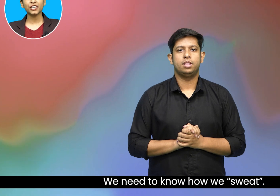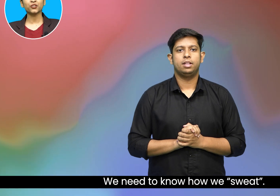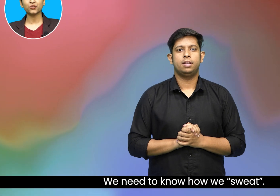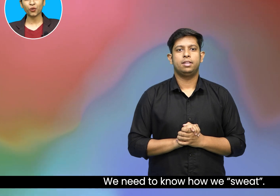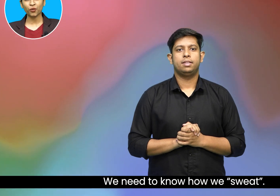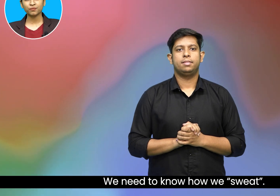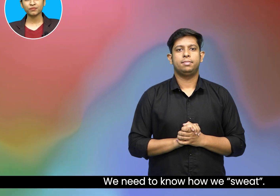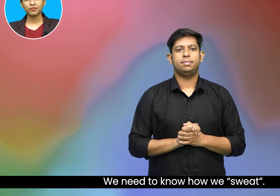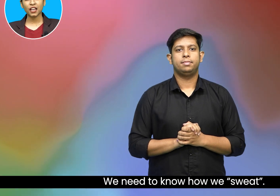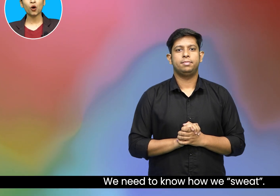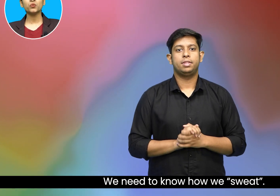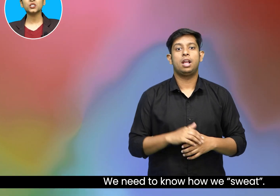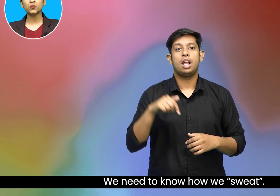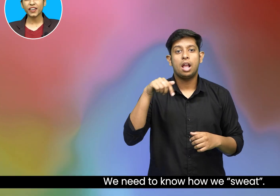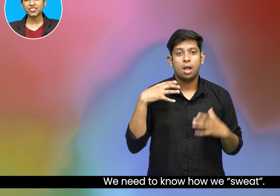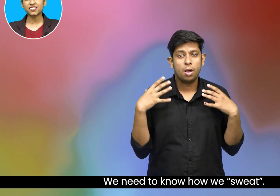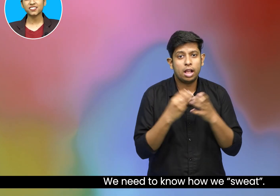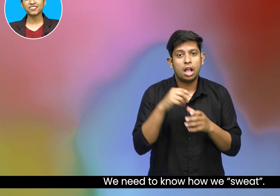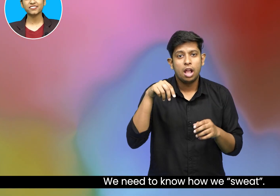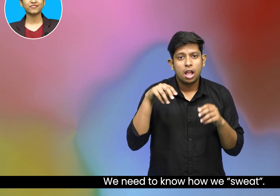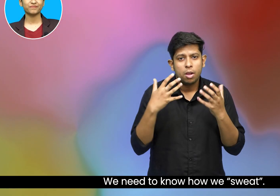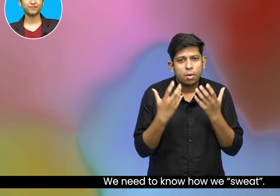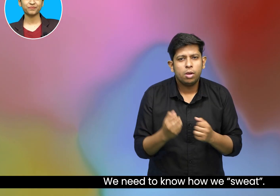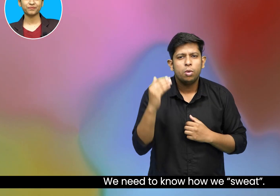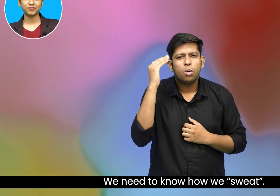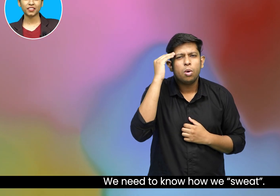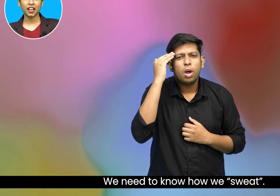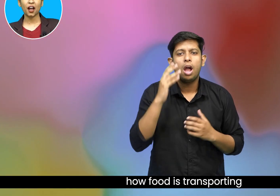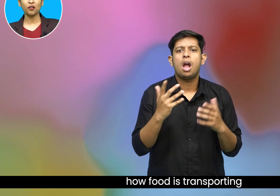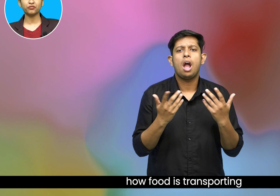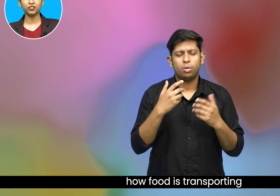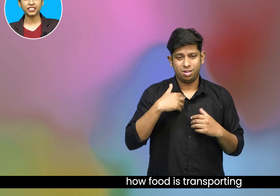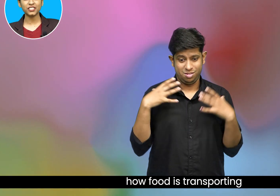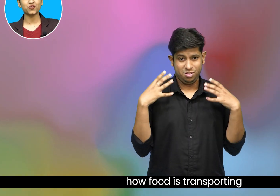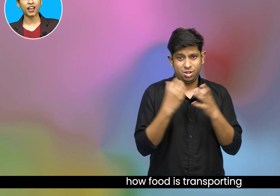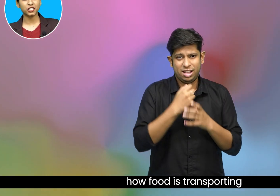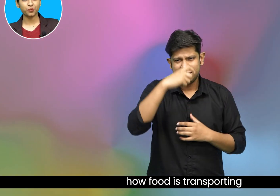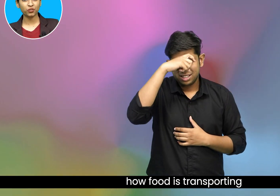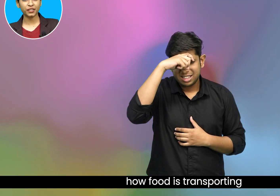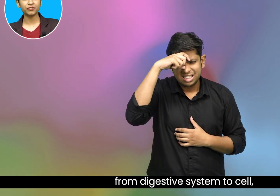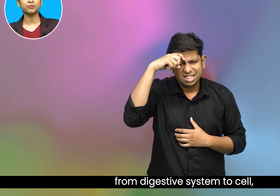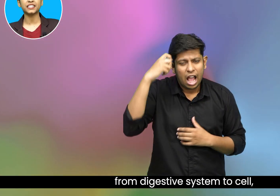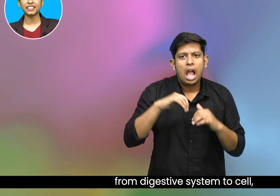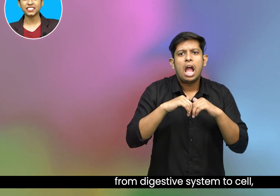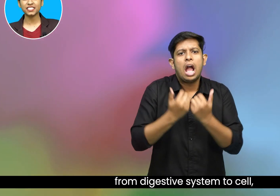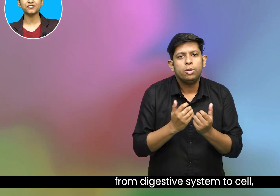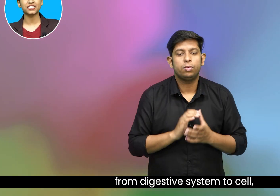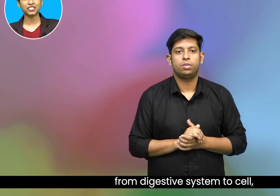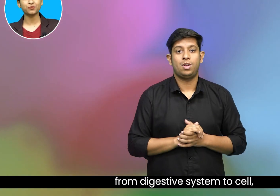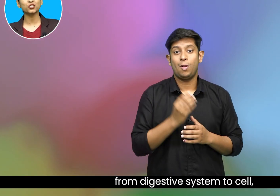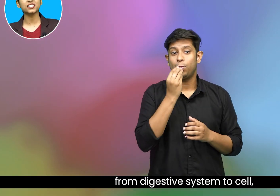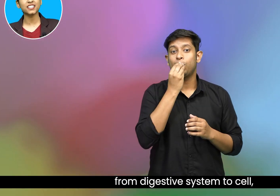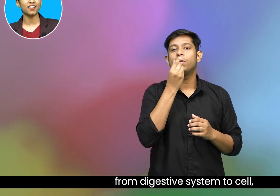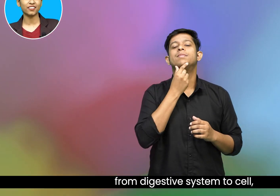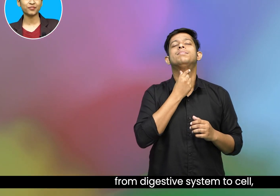We need to know how we sweat, how food is transporting from digestive